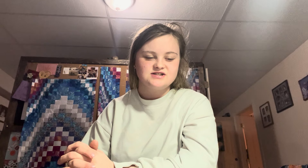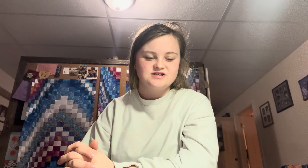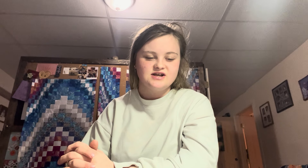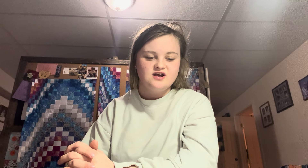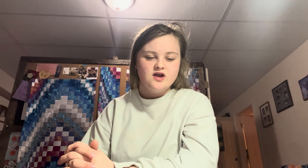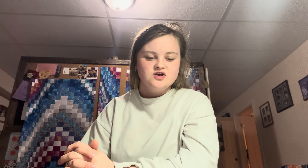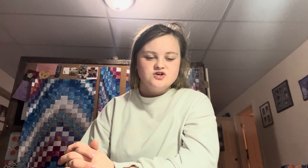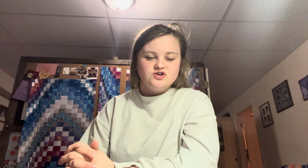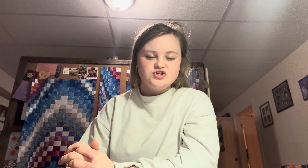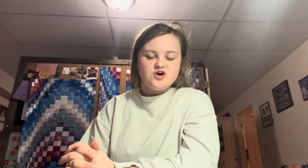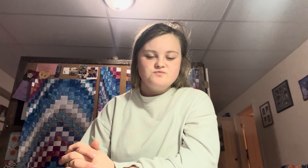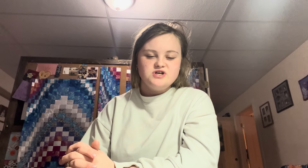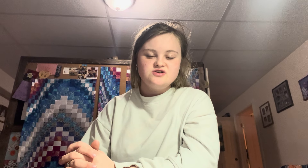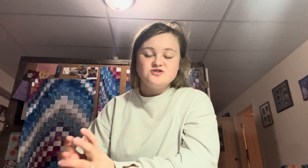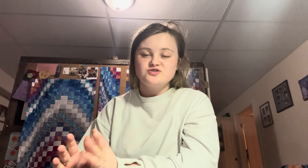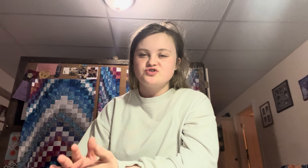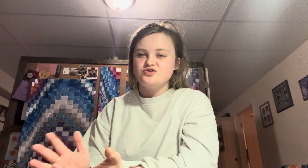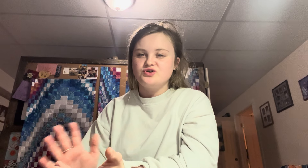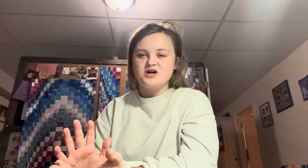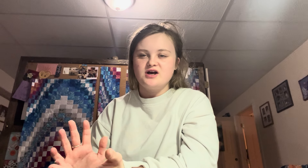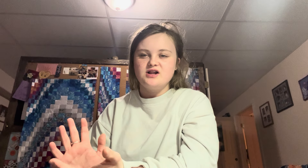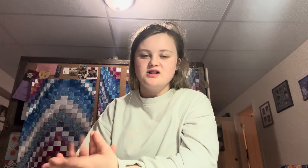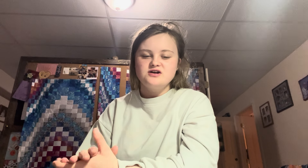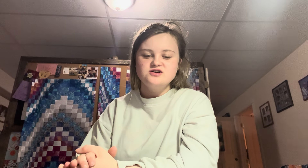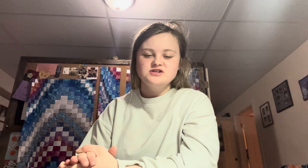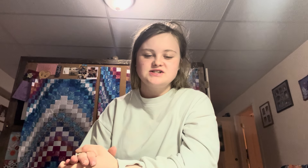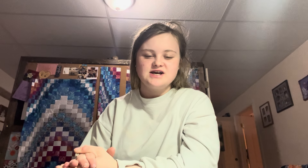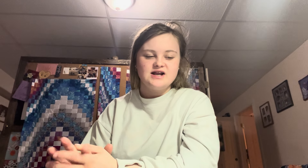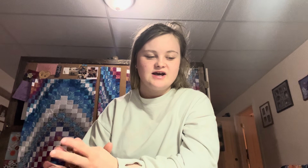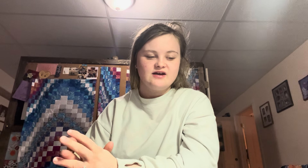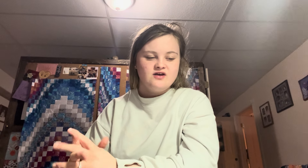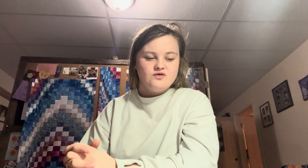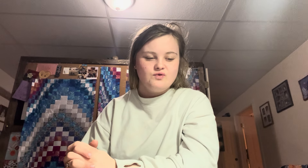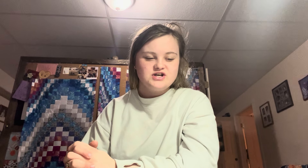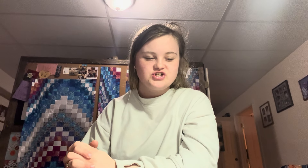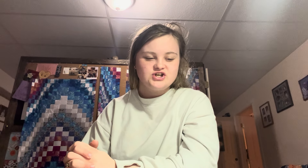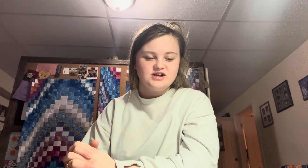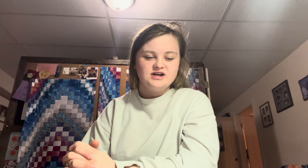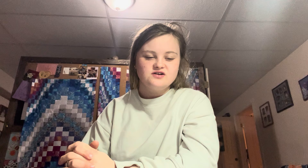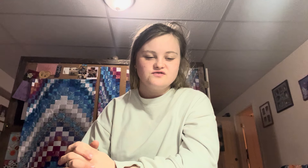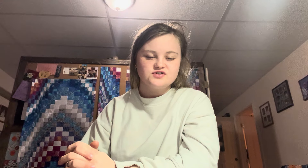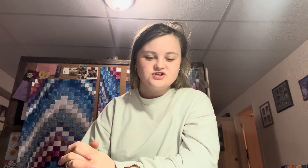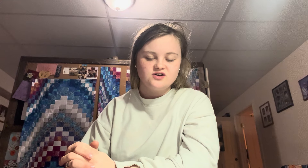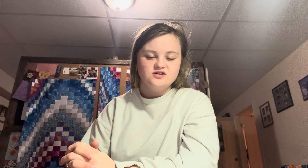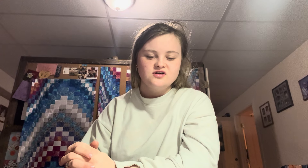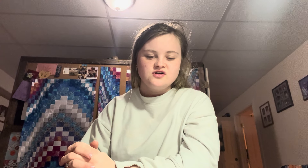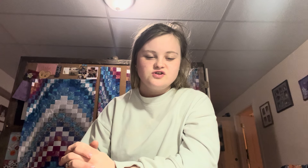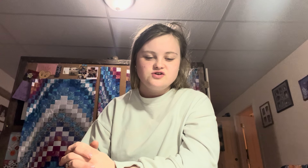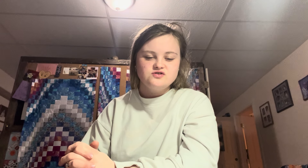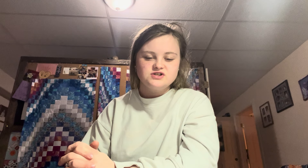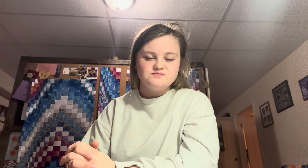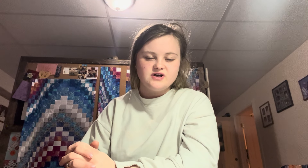exhausted. Showed me your true colors that I wish I never saw. You spilled